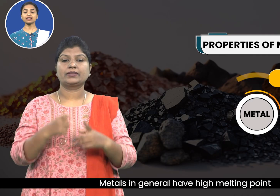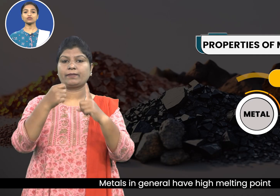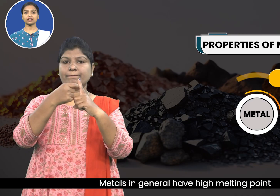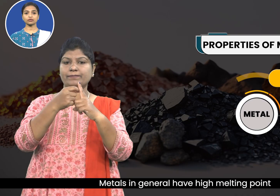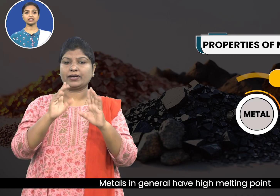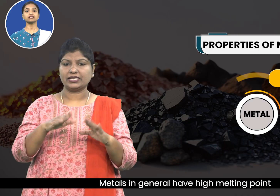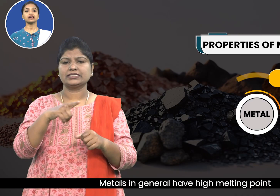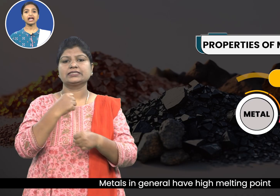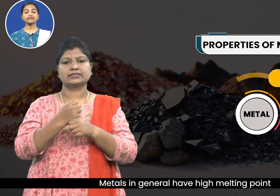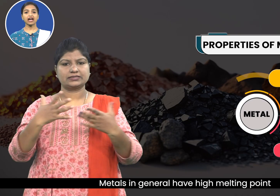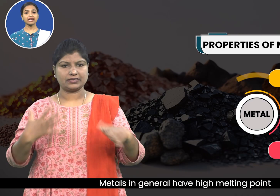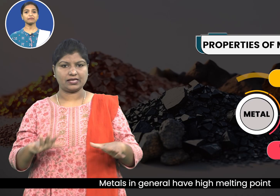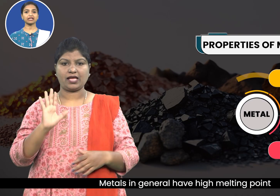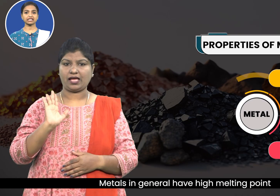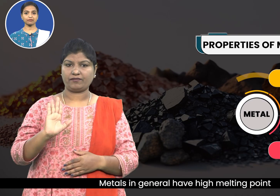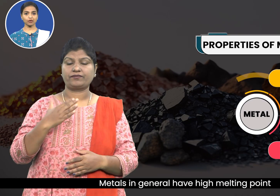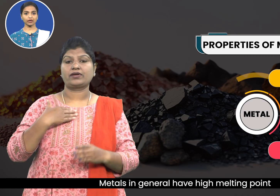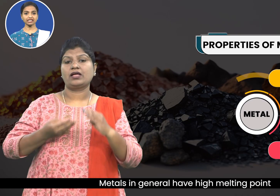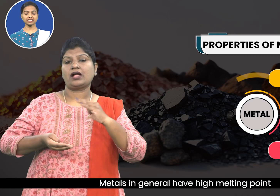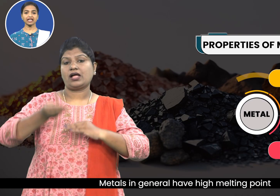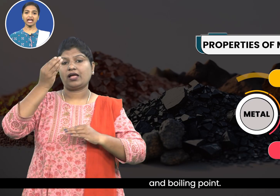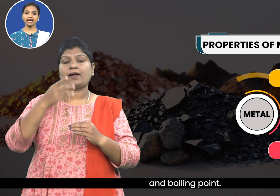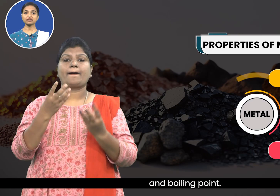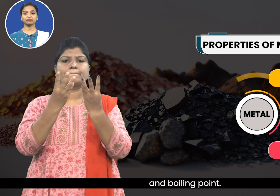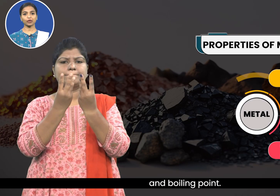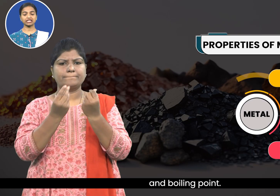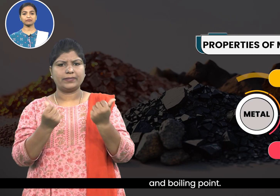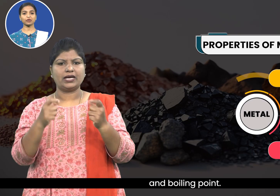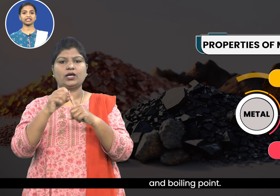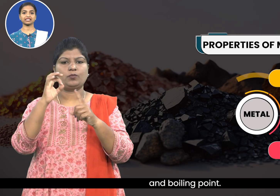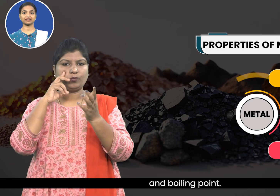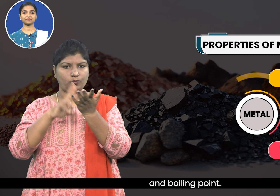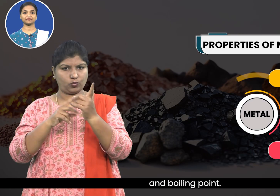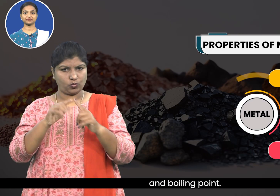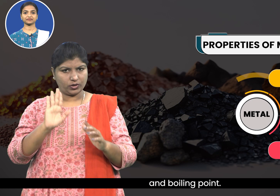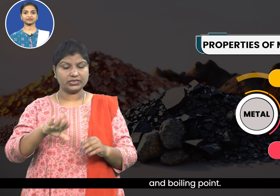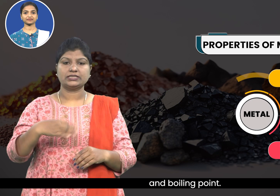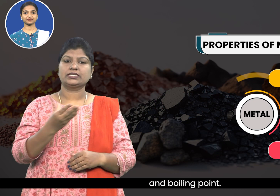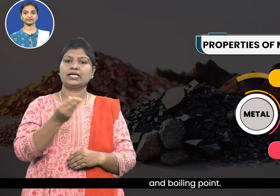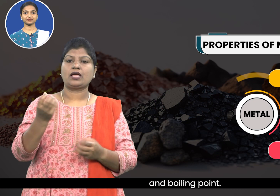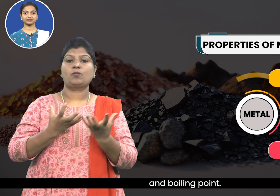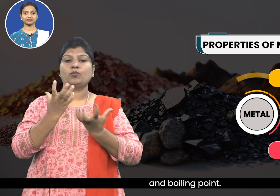Metals in general have high melting point and boiling point.